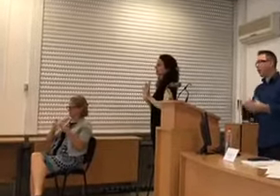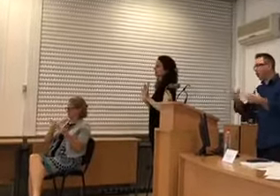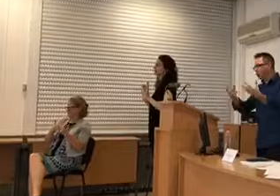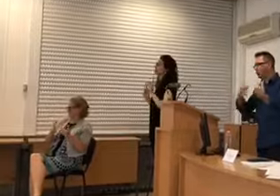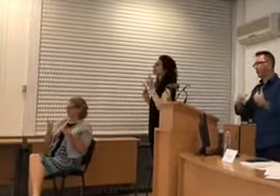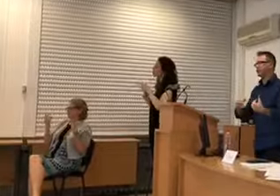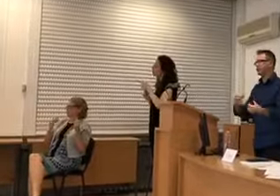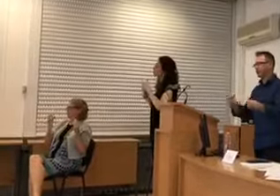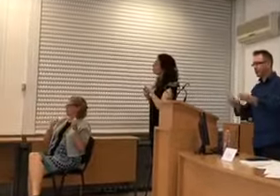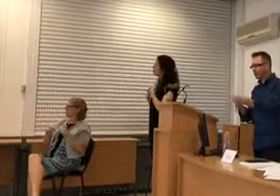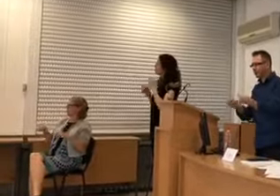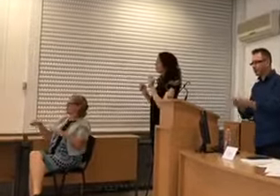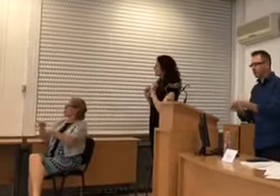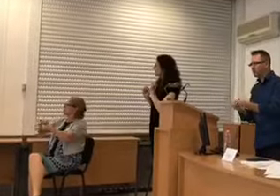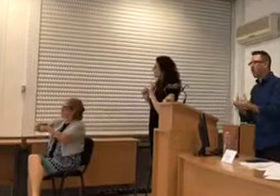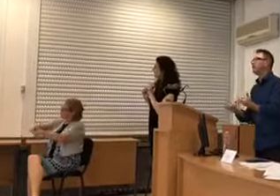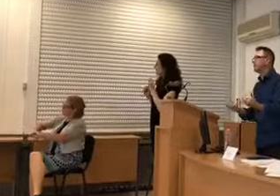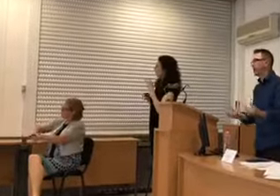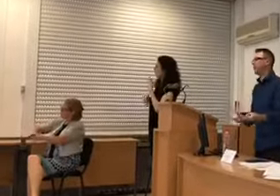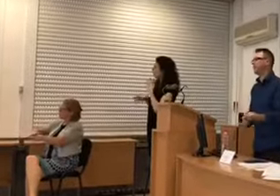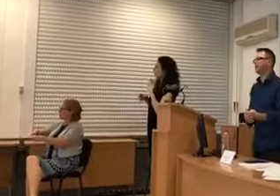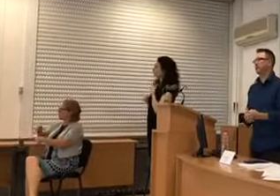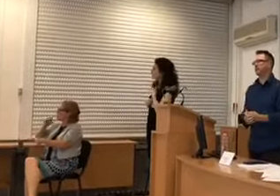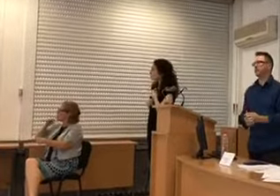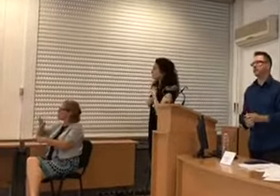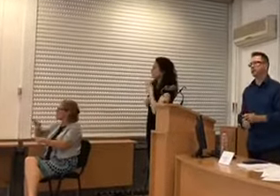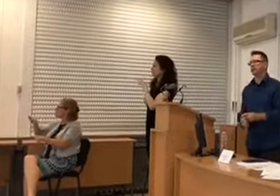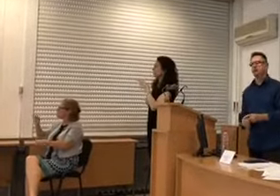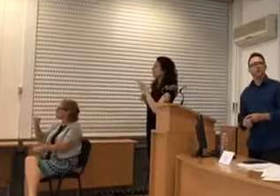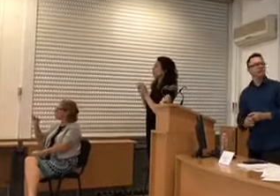the old-fashioned crime type of